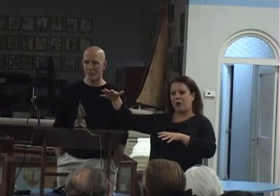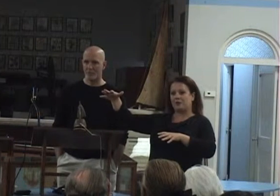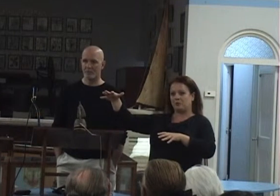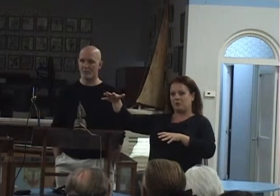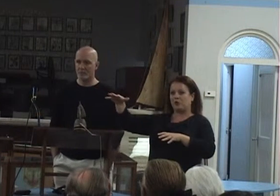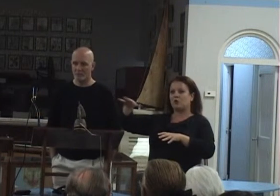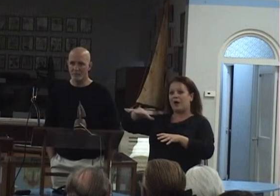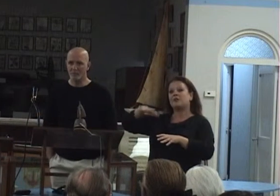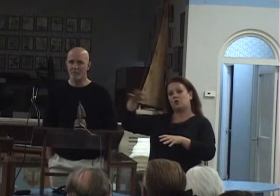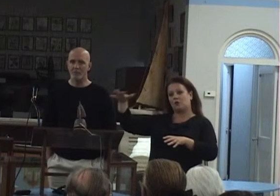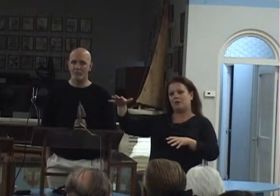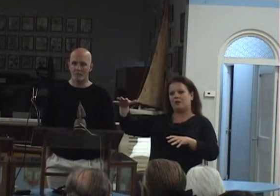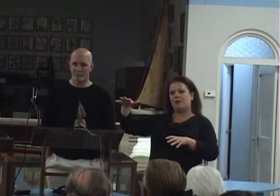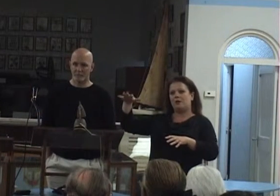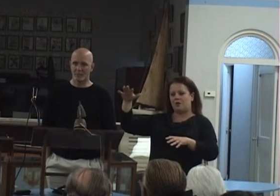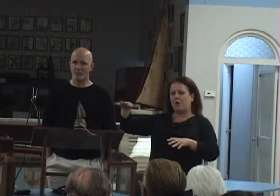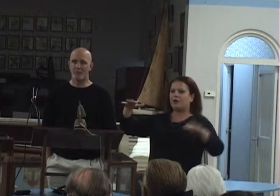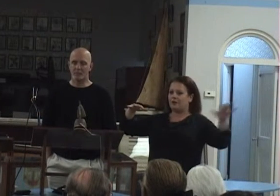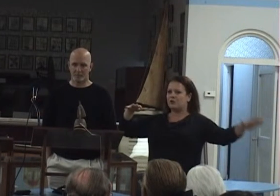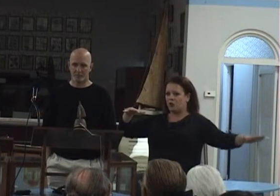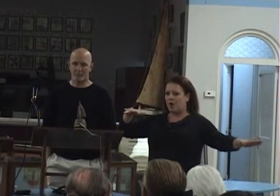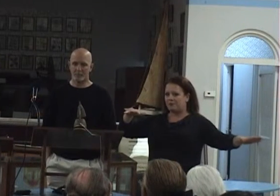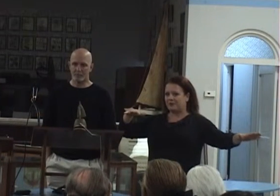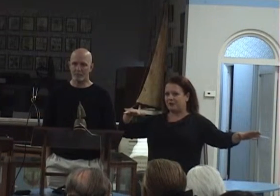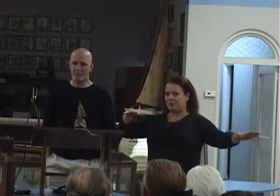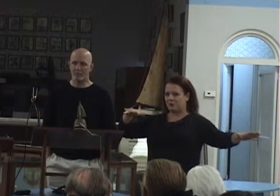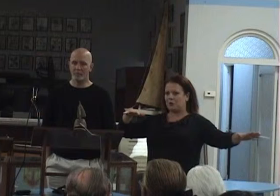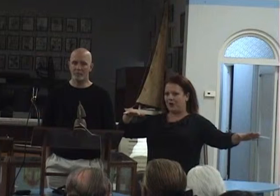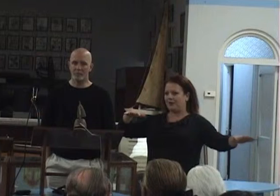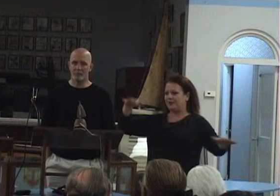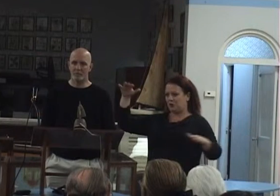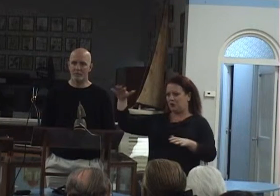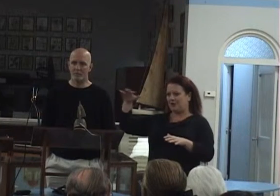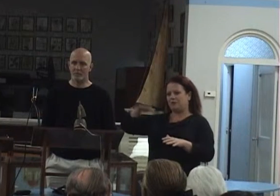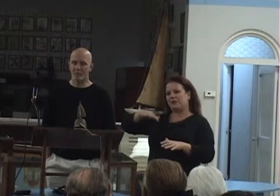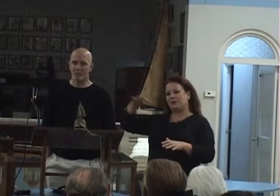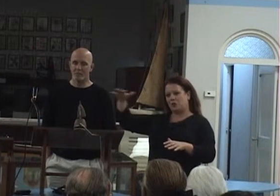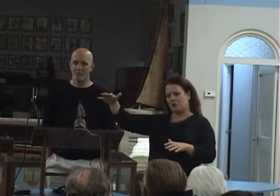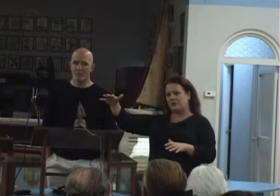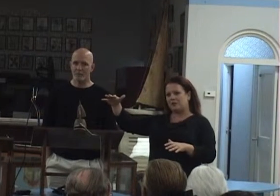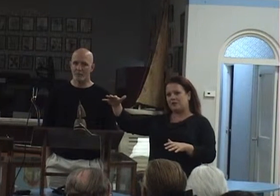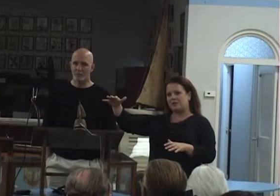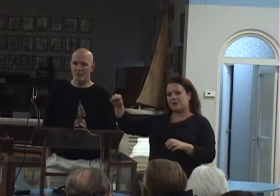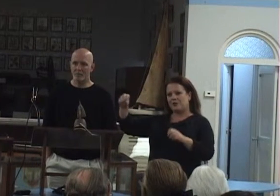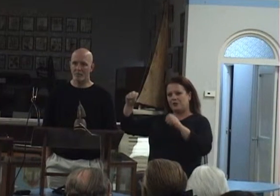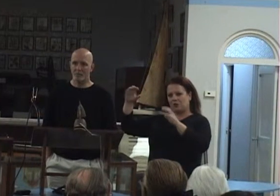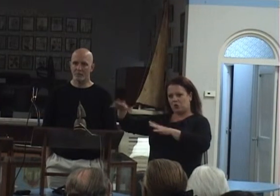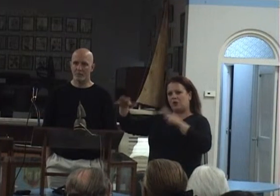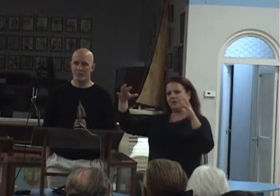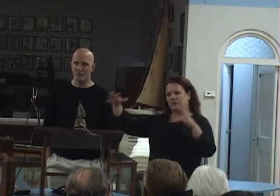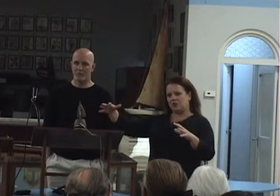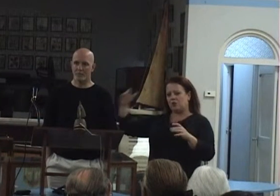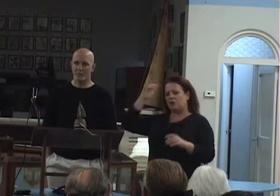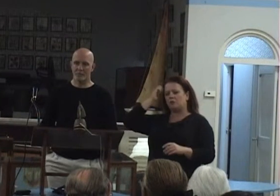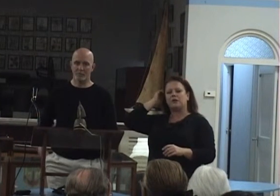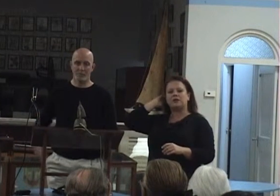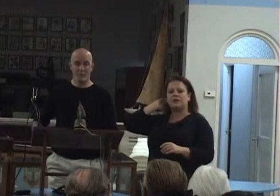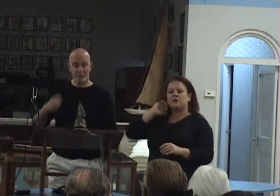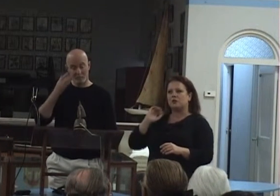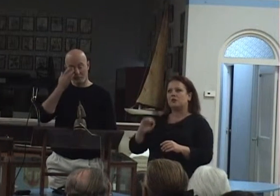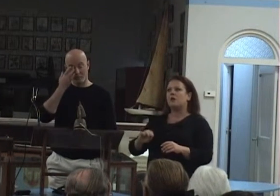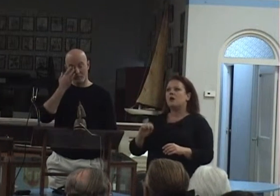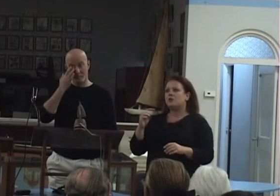bedrock as possible. So they're actually doing the archaeological opposite of the Lucayans. They're picking the place with the least soil to situate